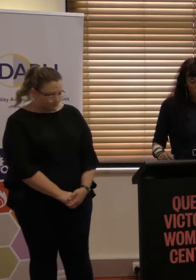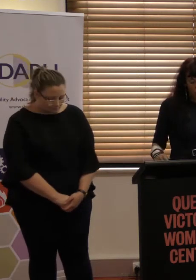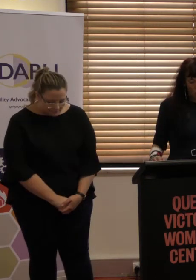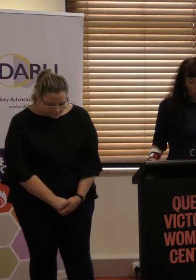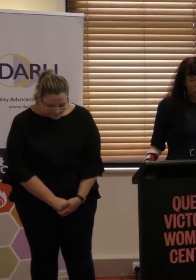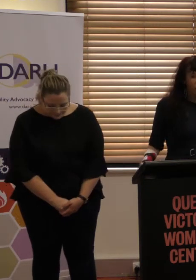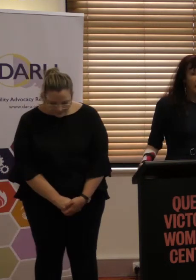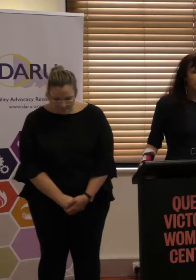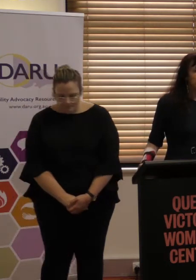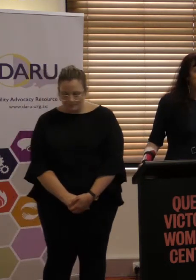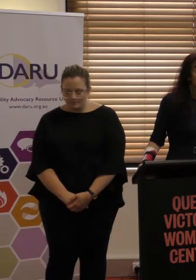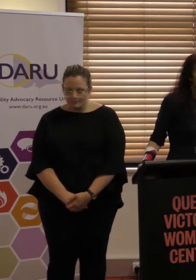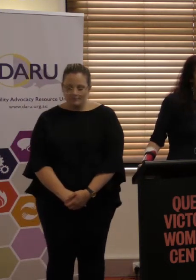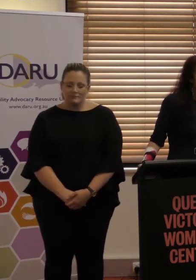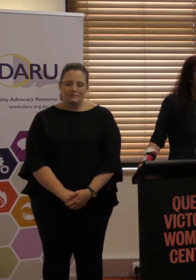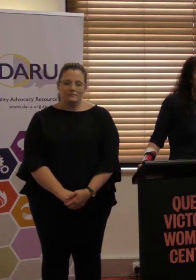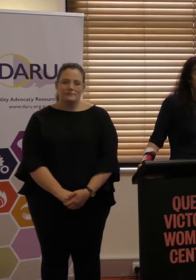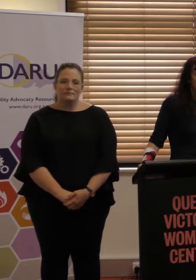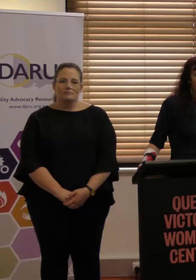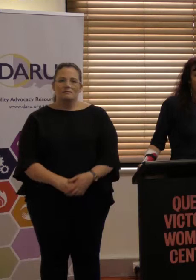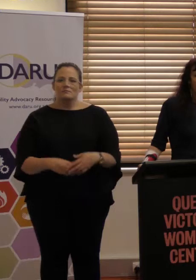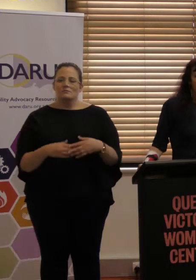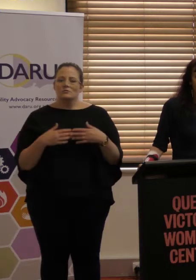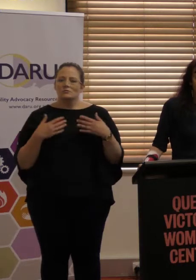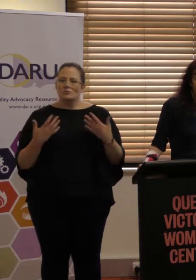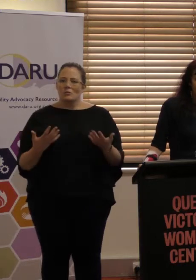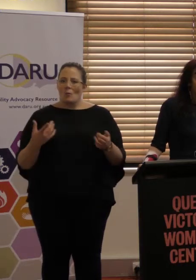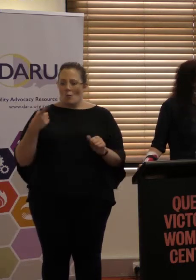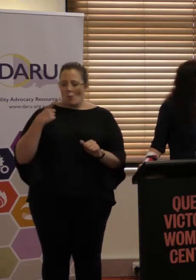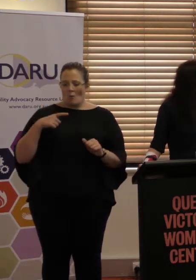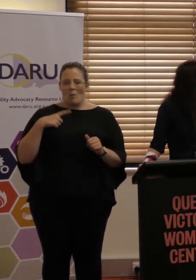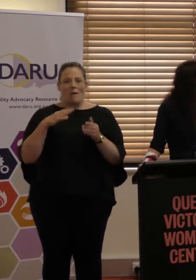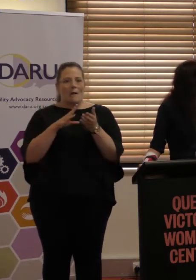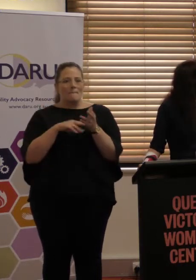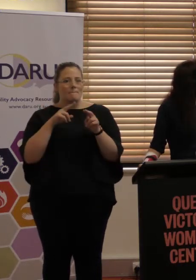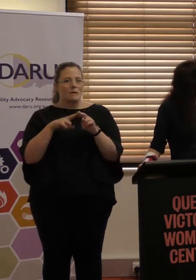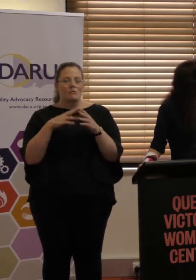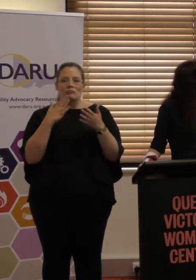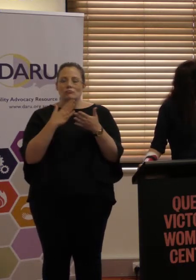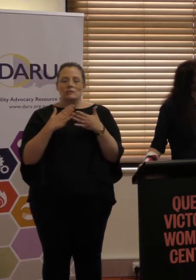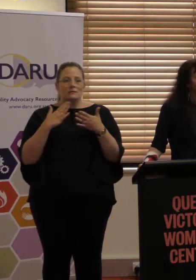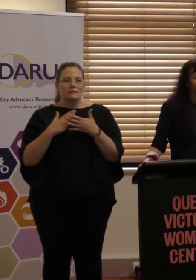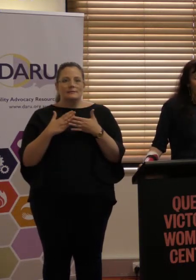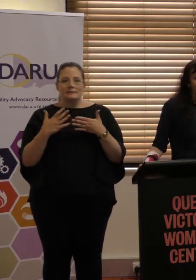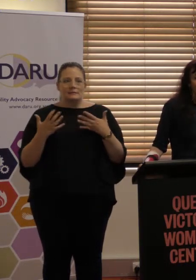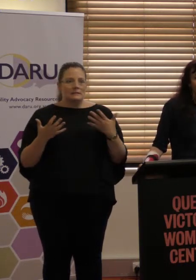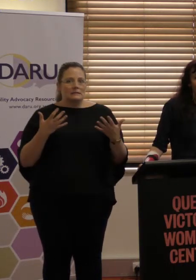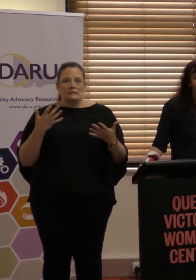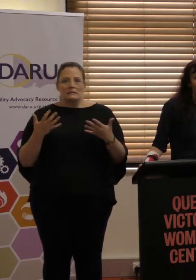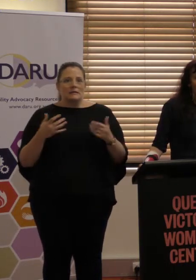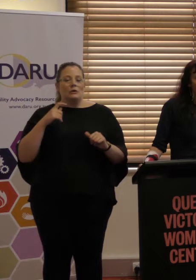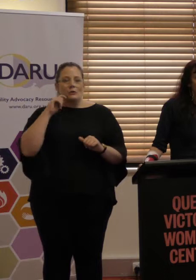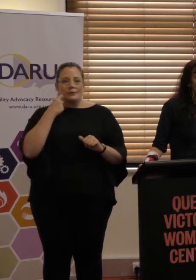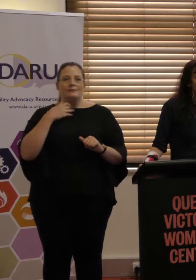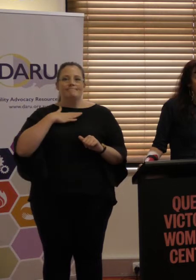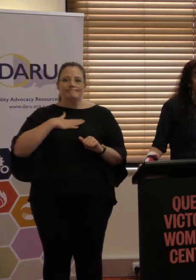So what makes parents so desperate that they do end up taking that legal road,